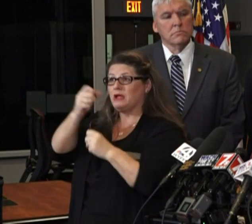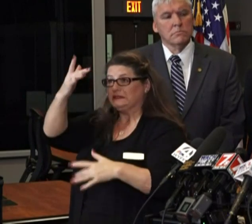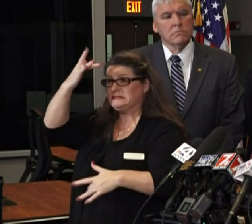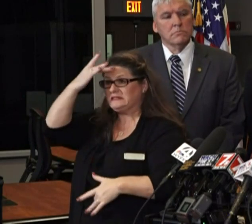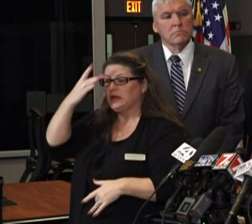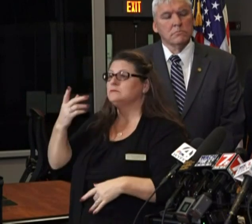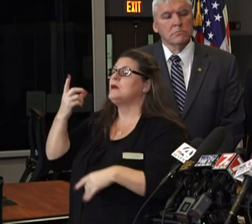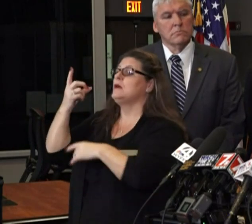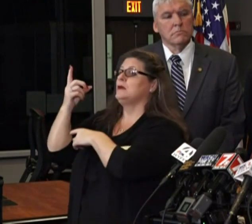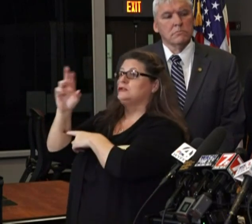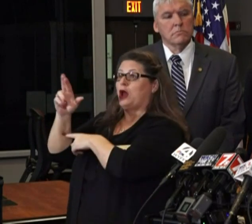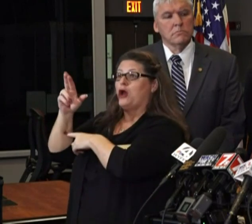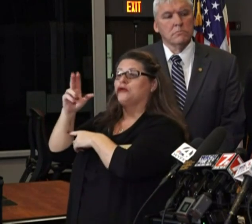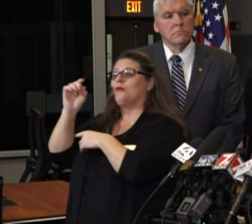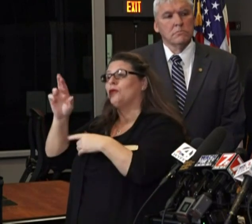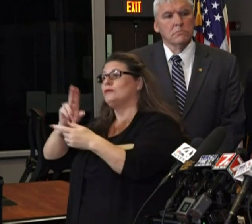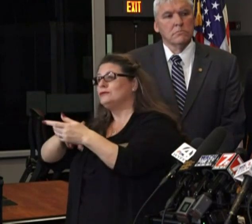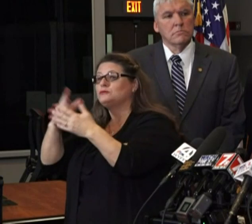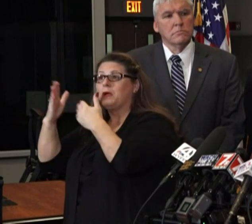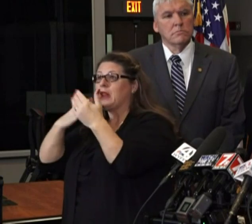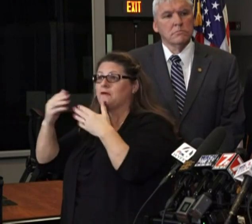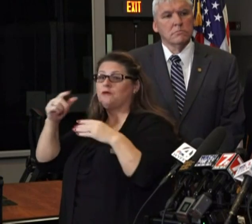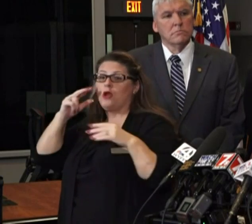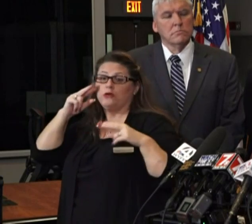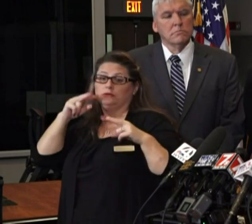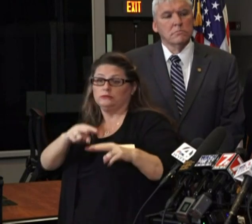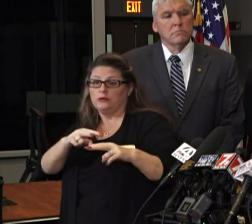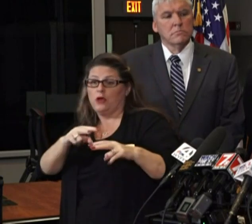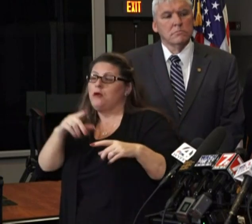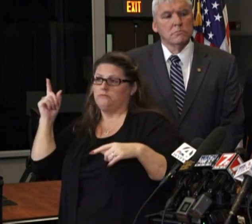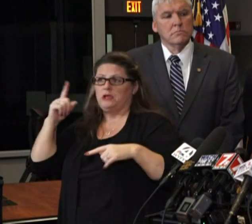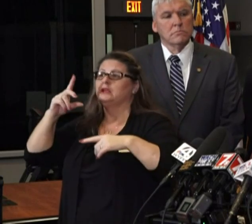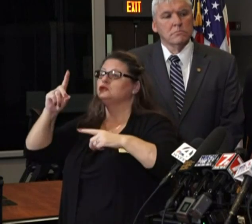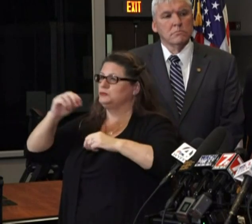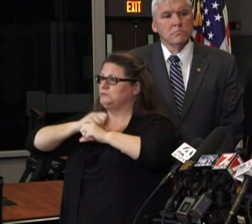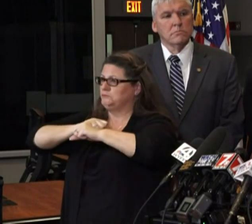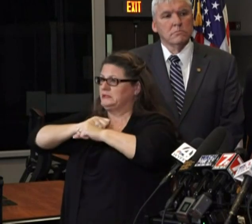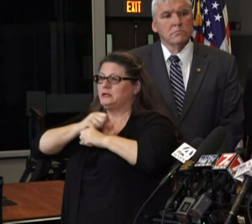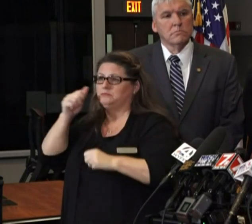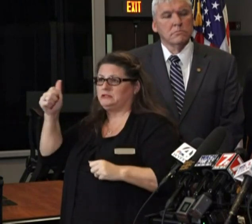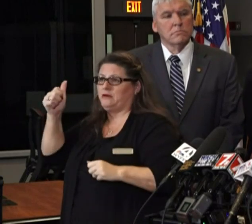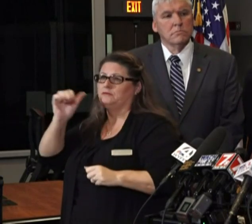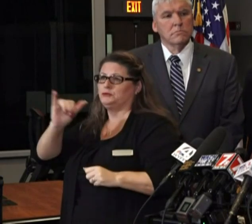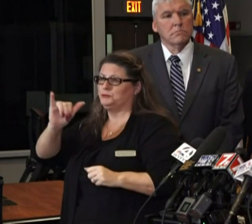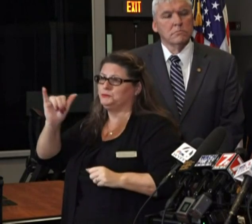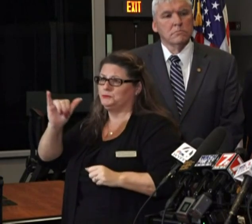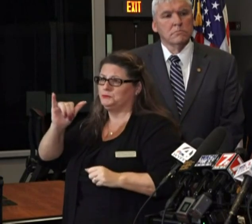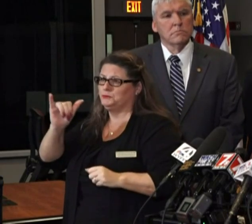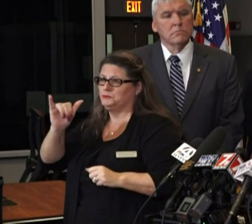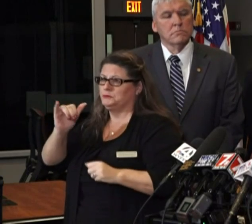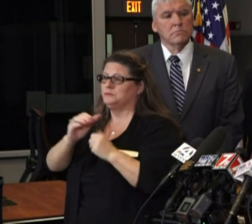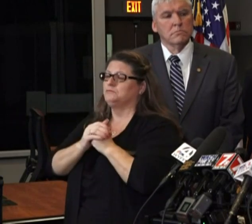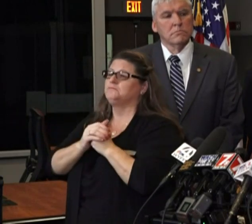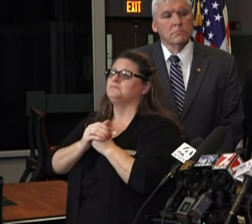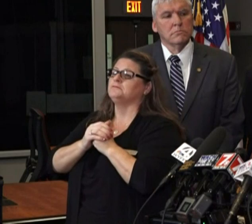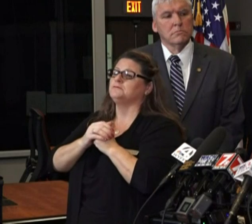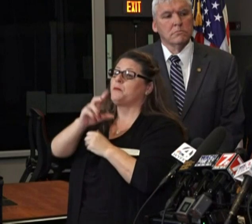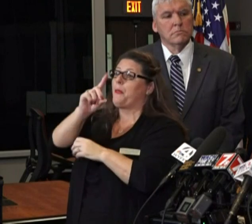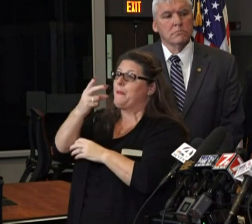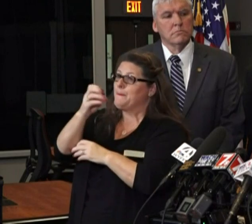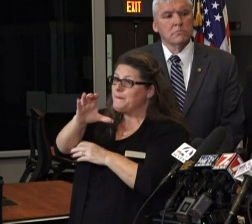steps to recommend their respective patients for testing for COVID-19. DHEC then consulted with those